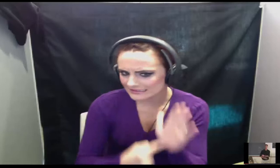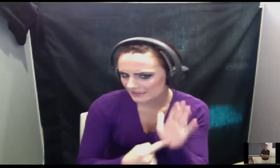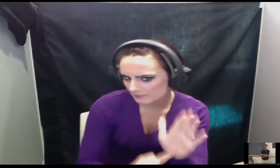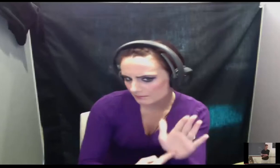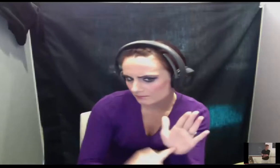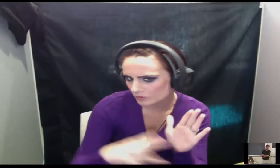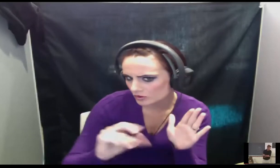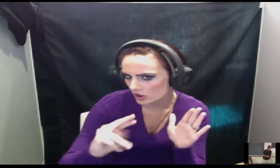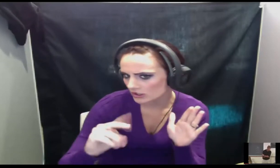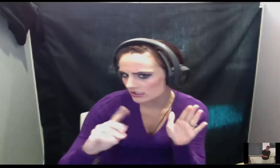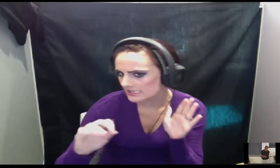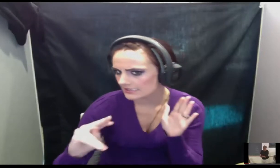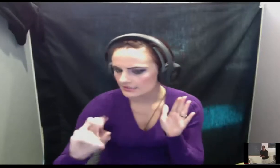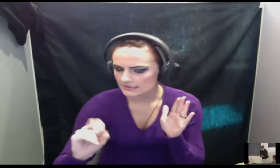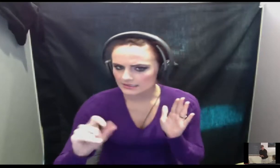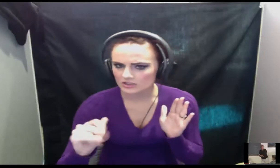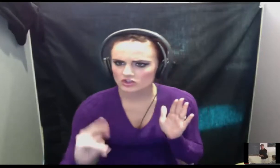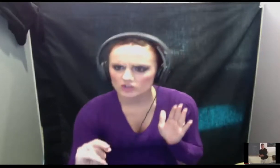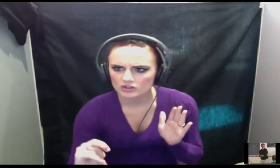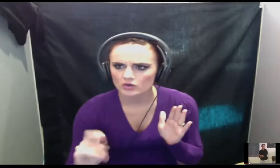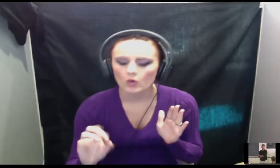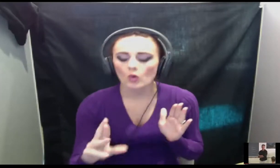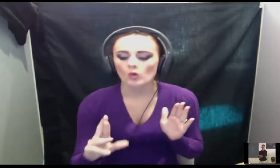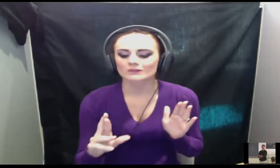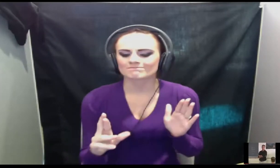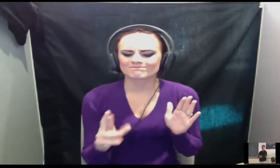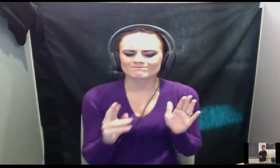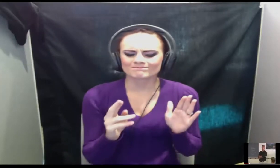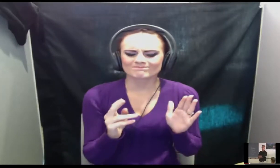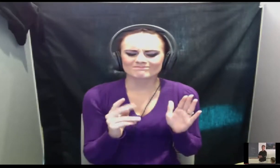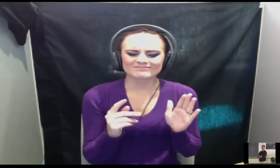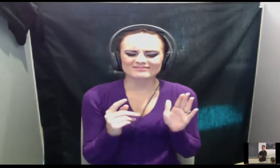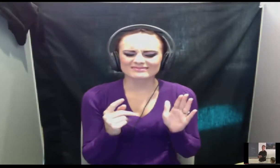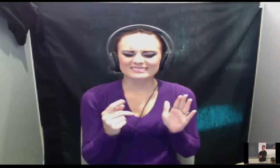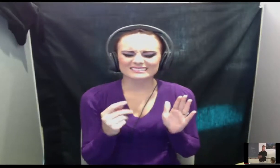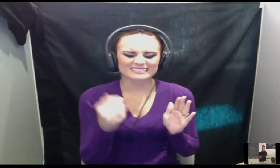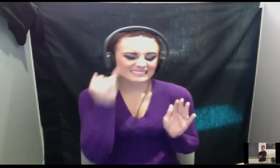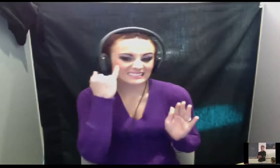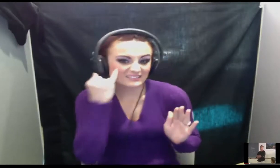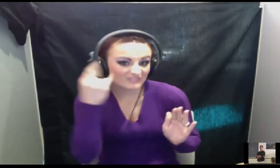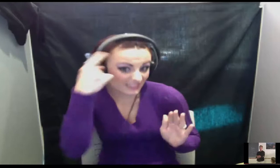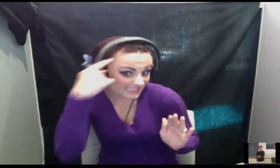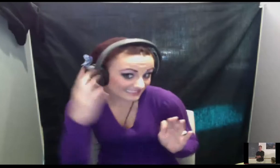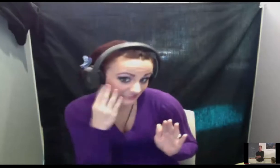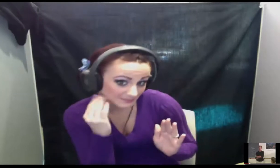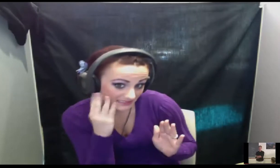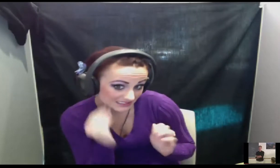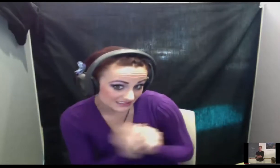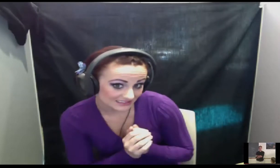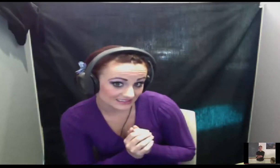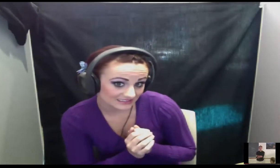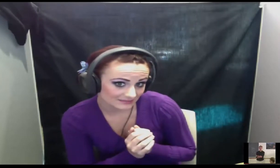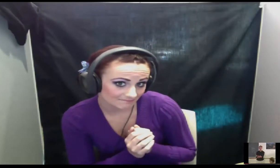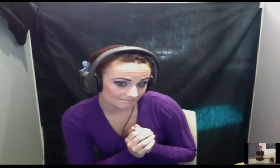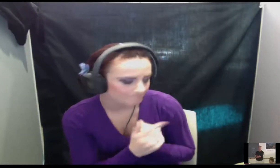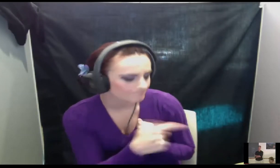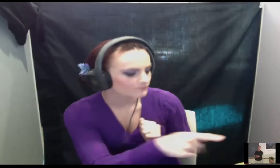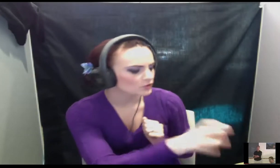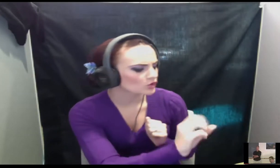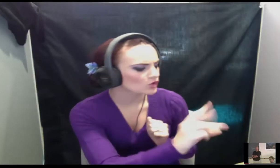Or some time when they've experienced what they thought was condensation? Curtis? Like dew,